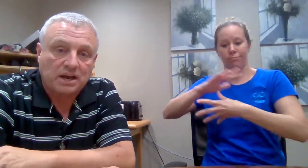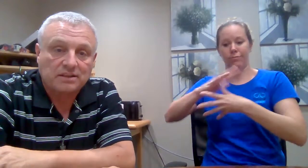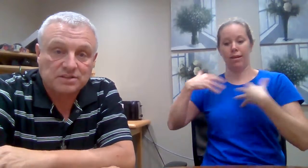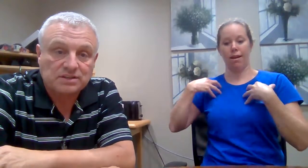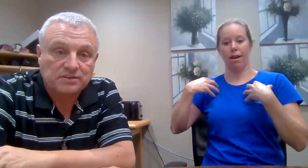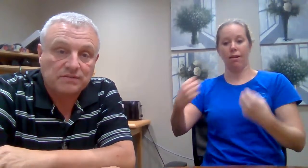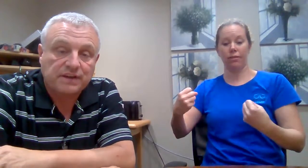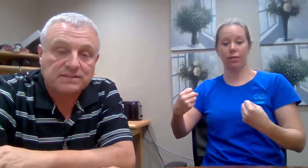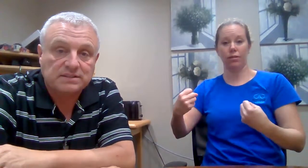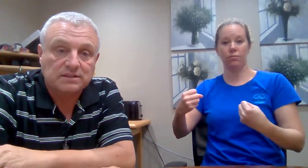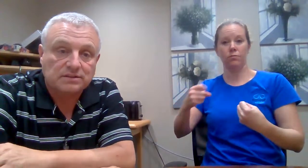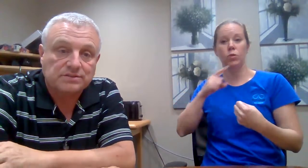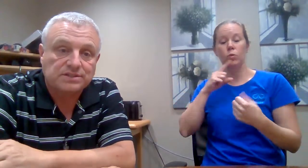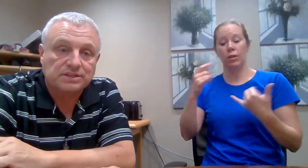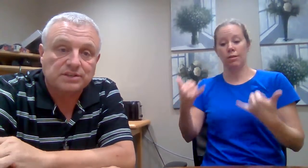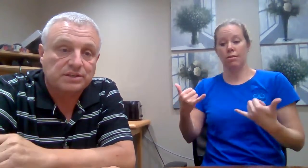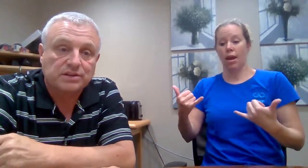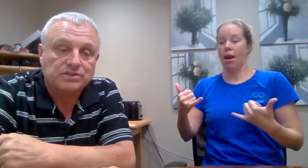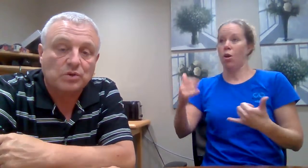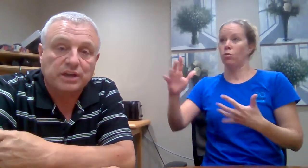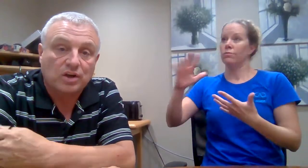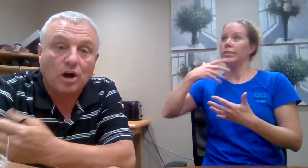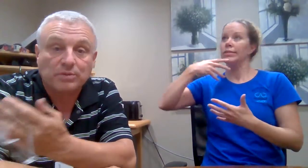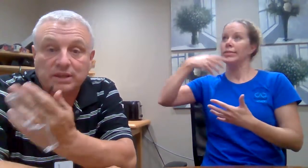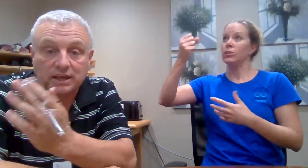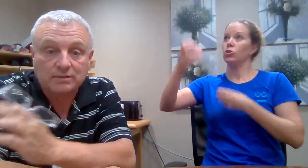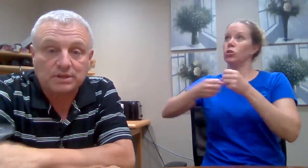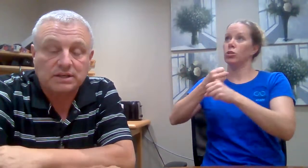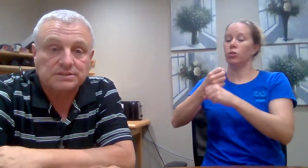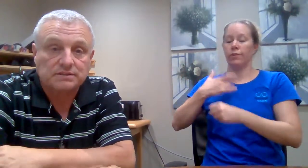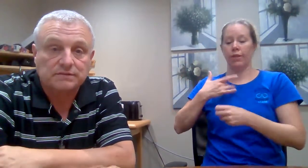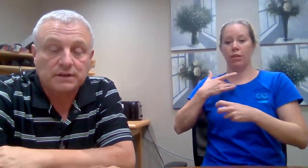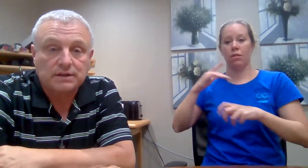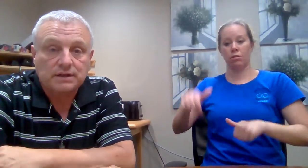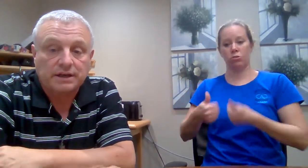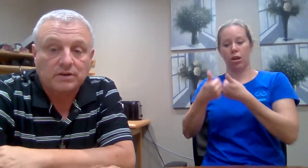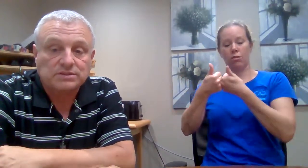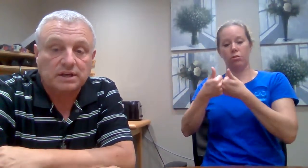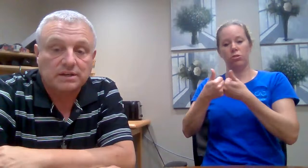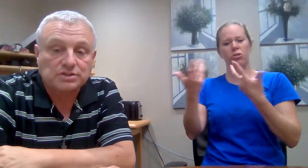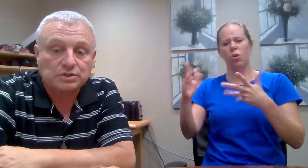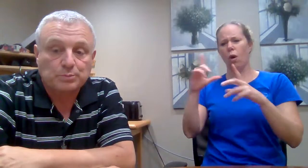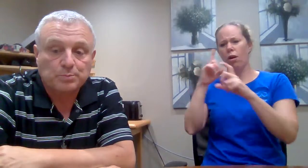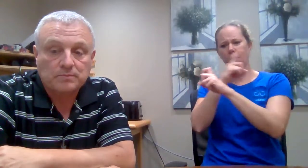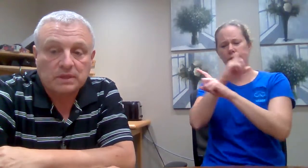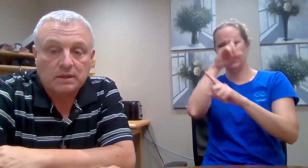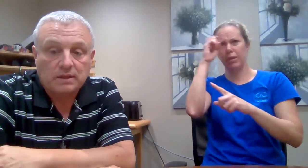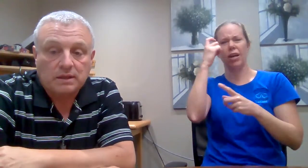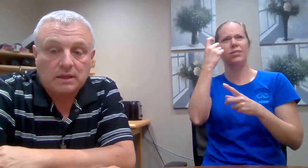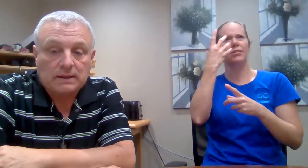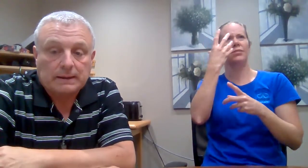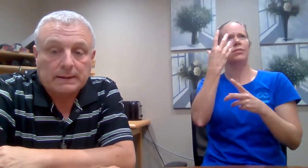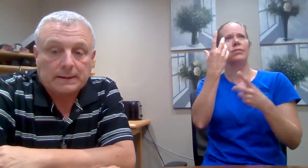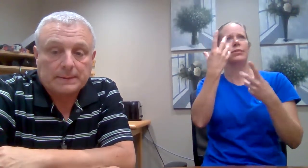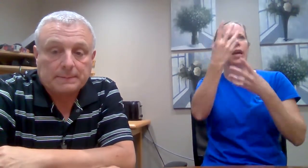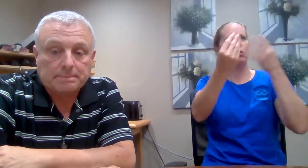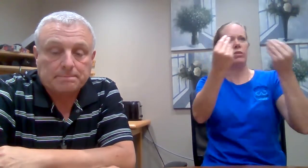that the challenges that they're facing in their senior years don't get complicated because of an outside issue.